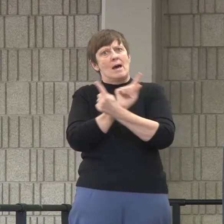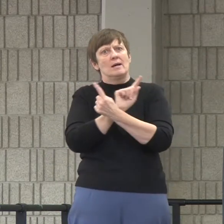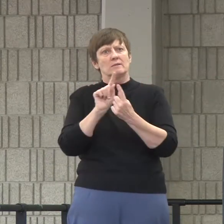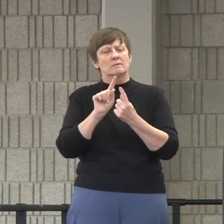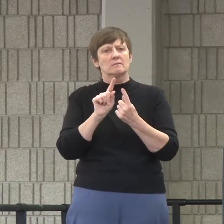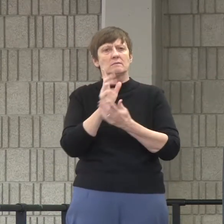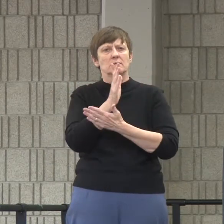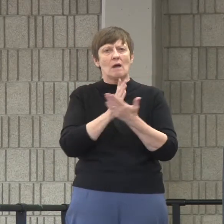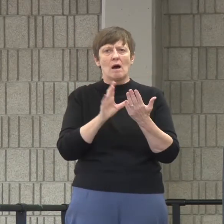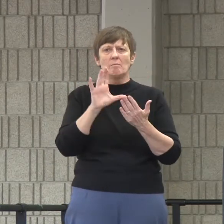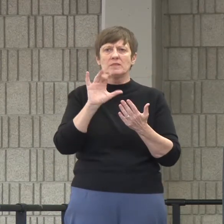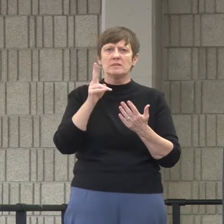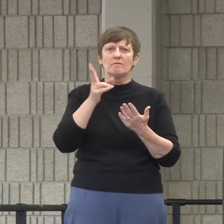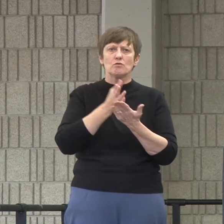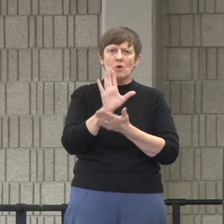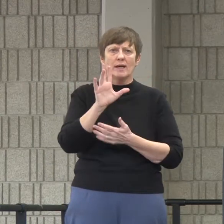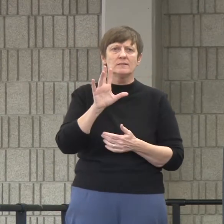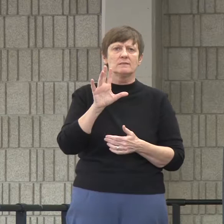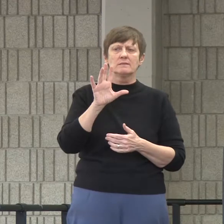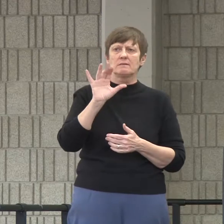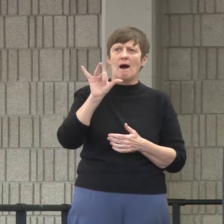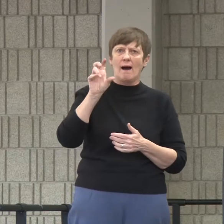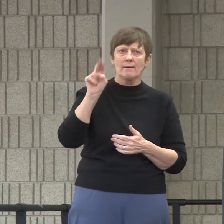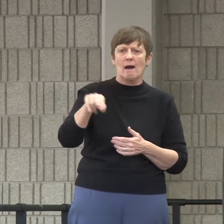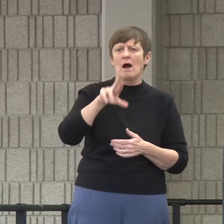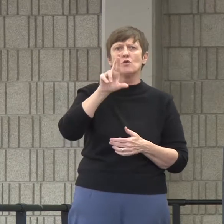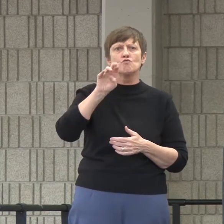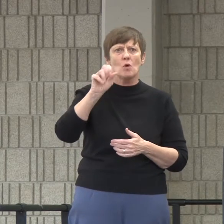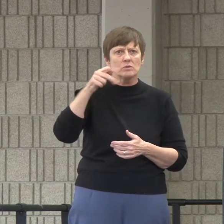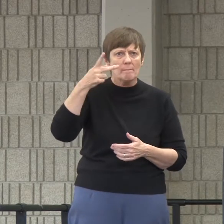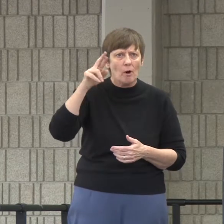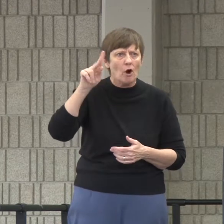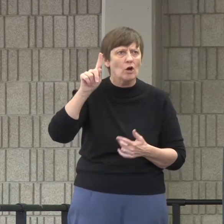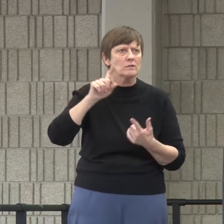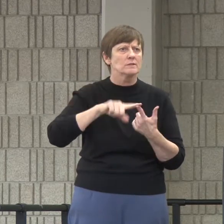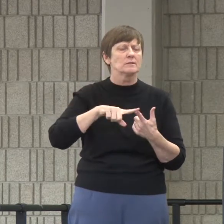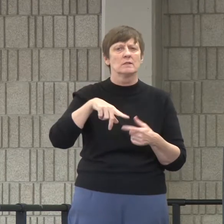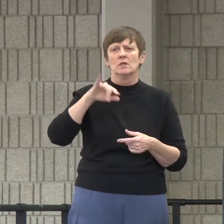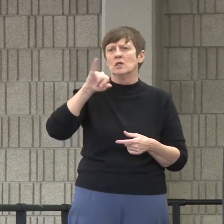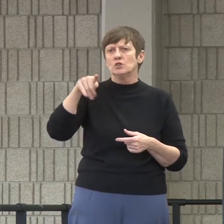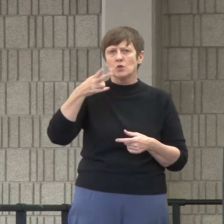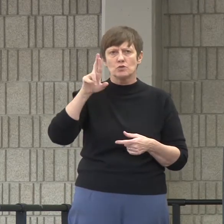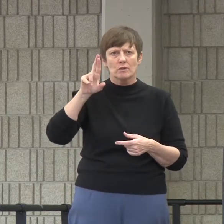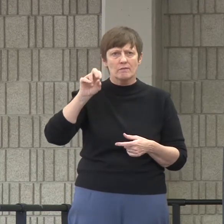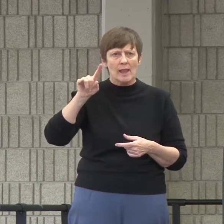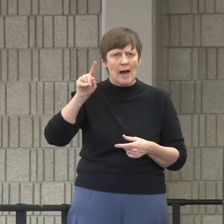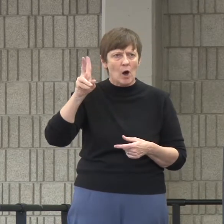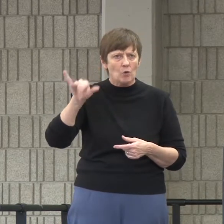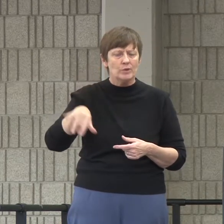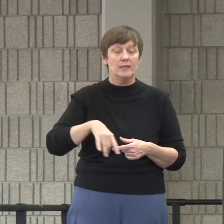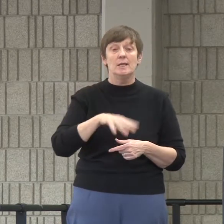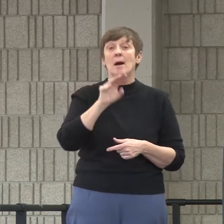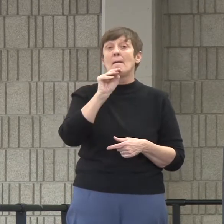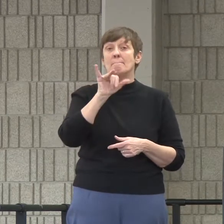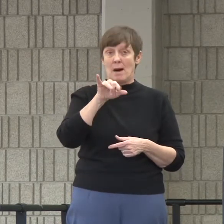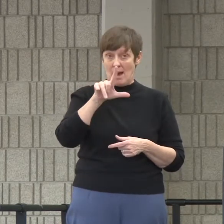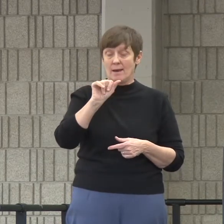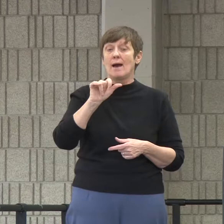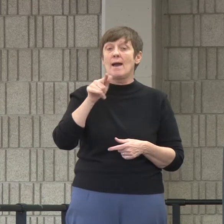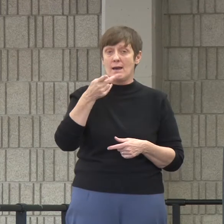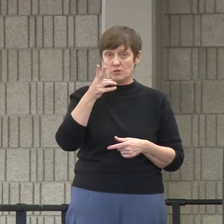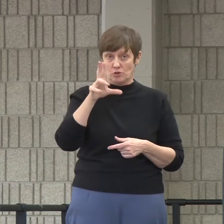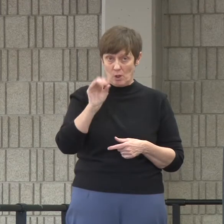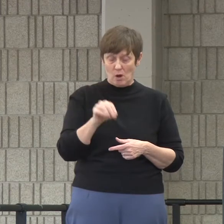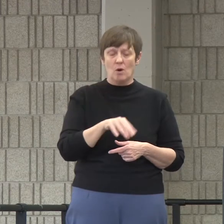icons like Rosa Parks, Joseph Lowery, the late Maya Angelou, and